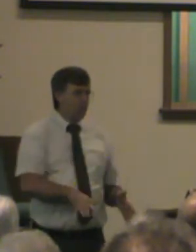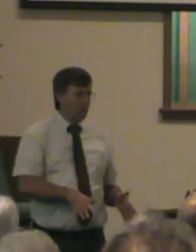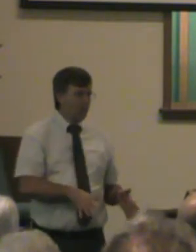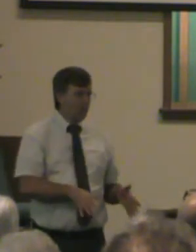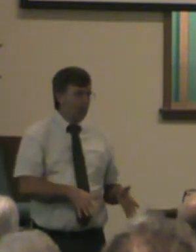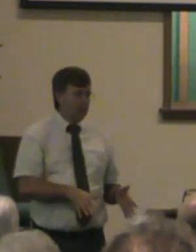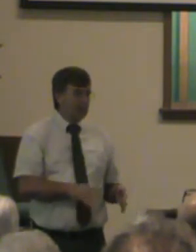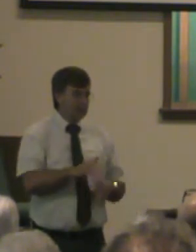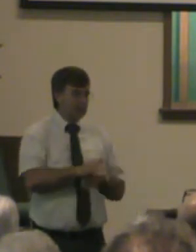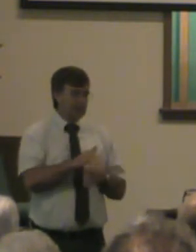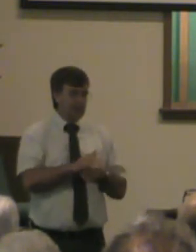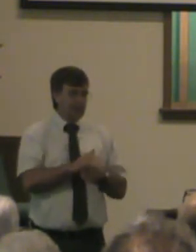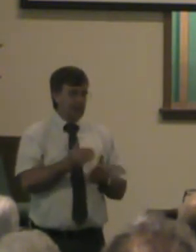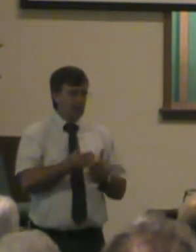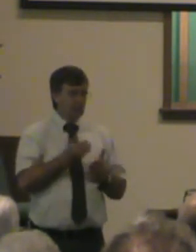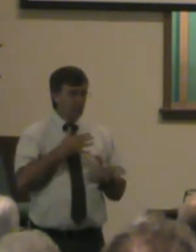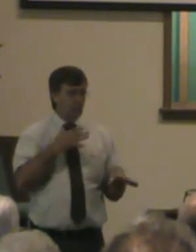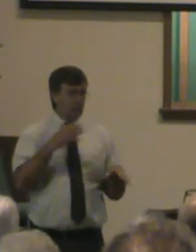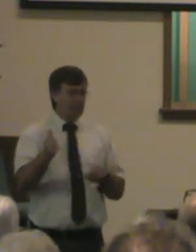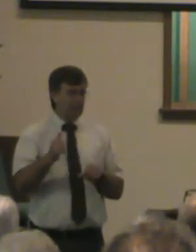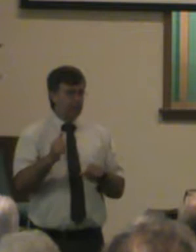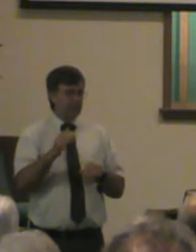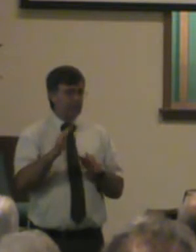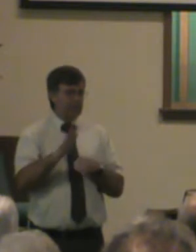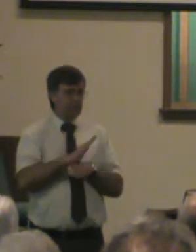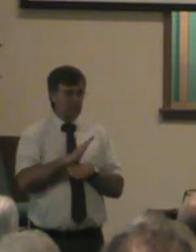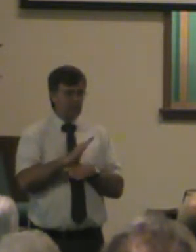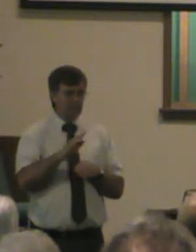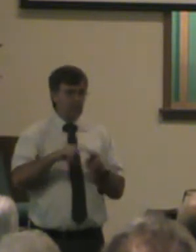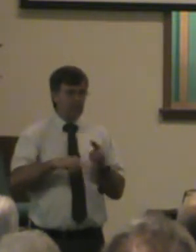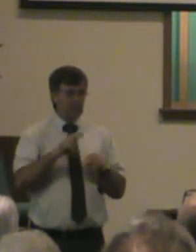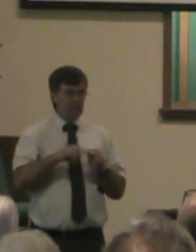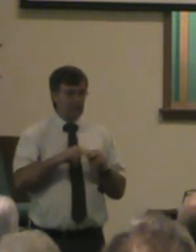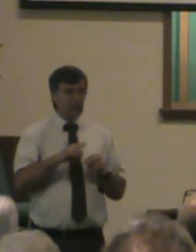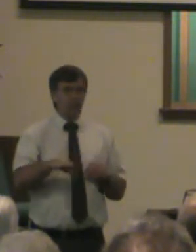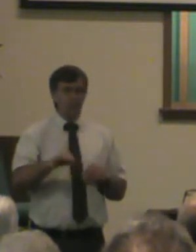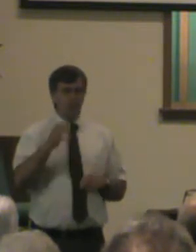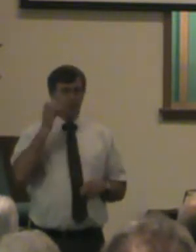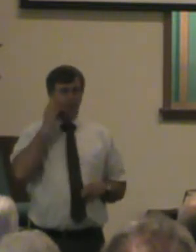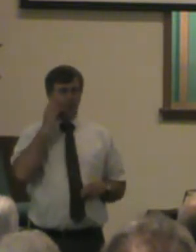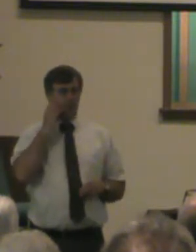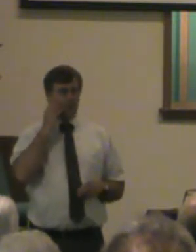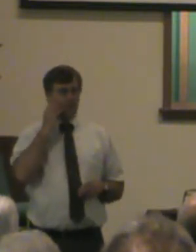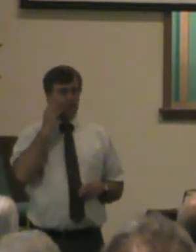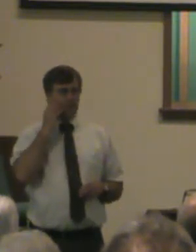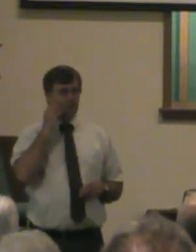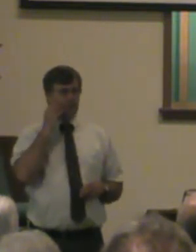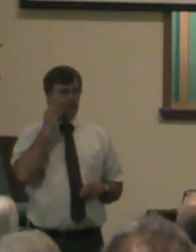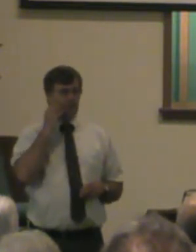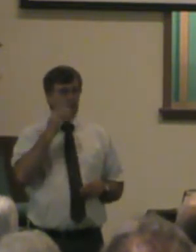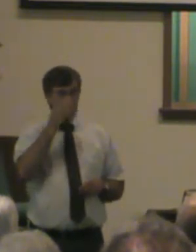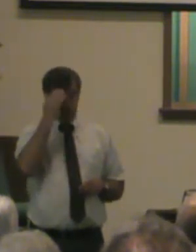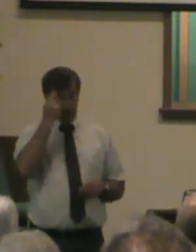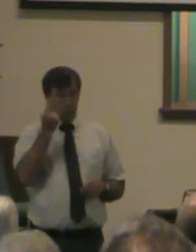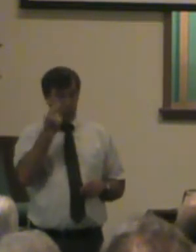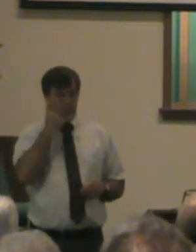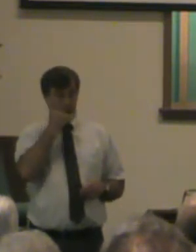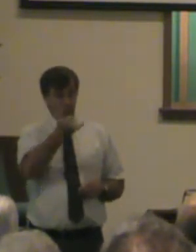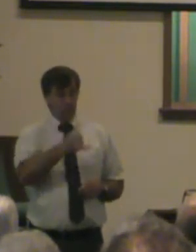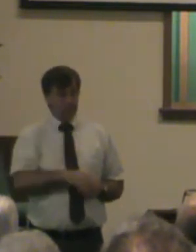Tonight, before you leave this building, before you get to your home, you should pick up your phone. You got somebody you need to